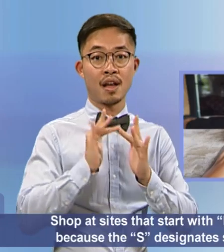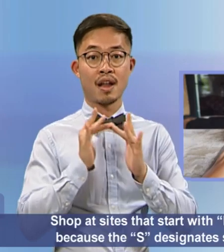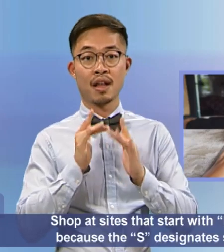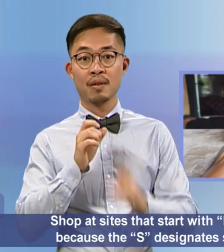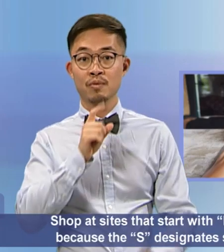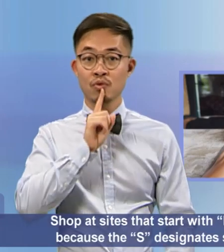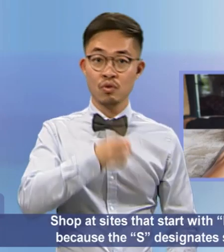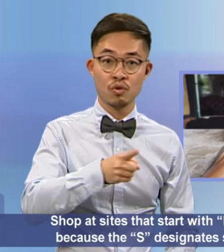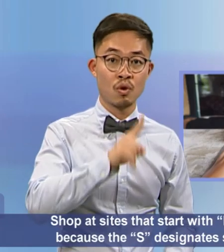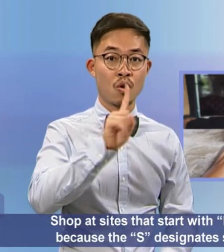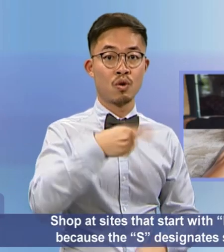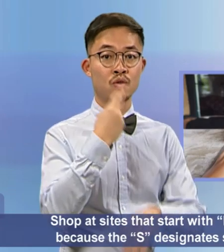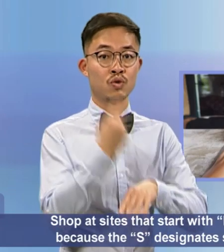Shop at sites that start with